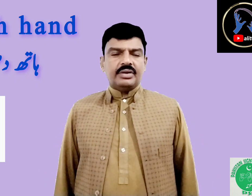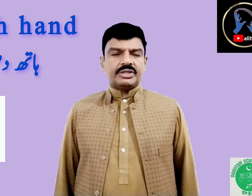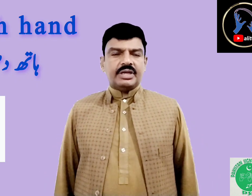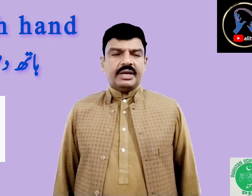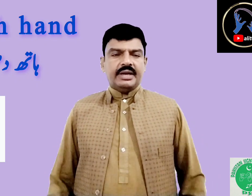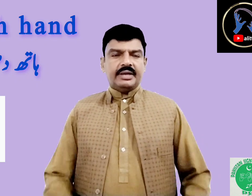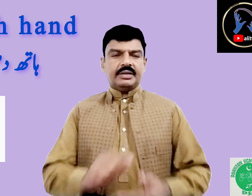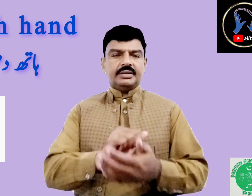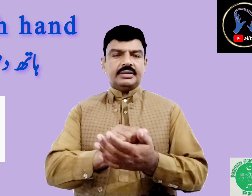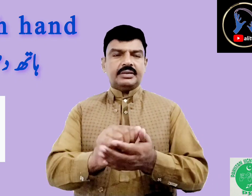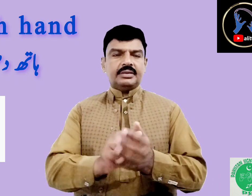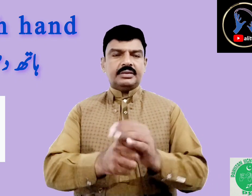wash hand